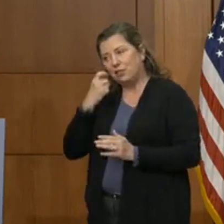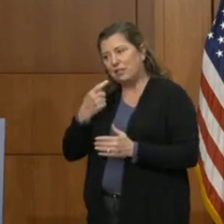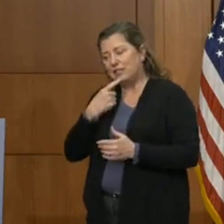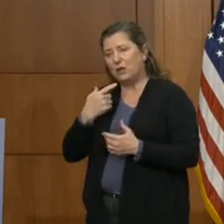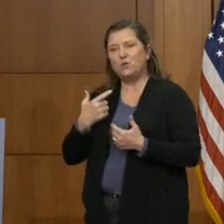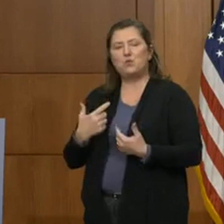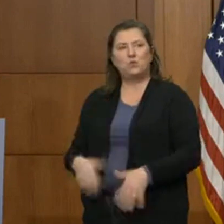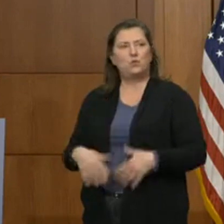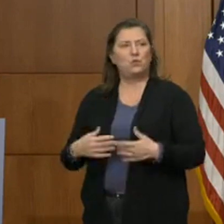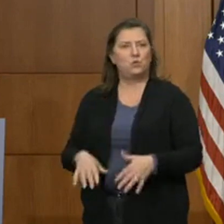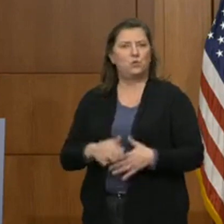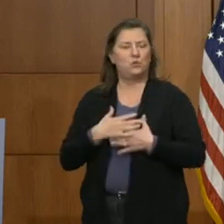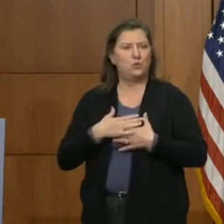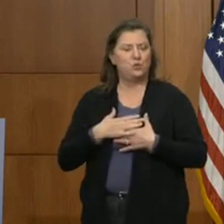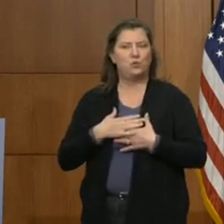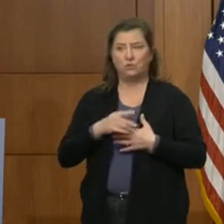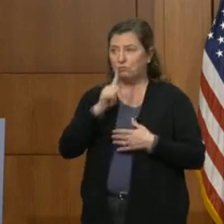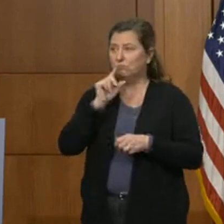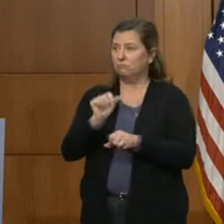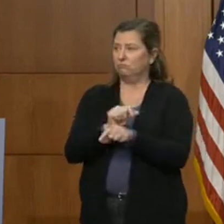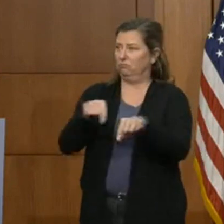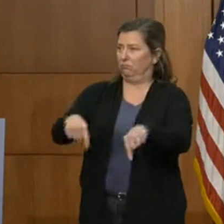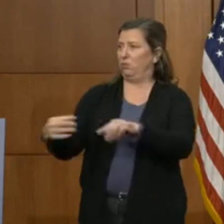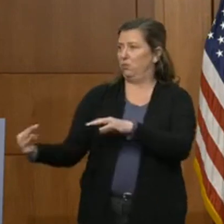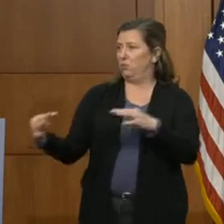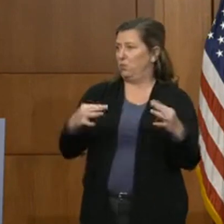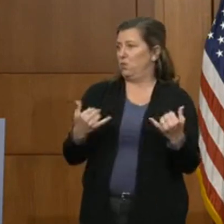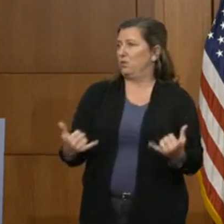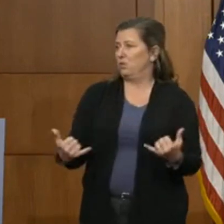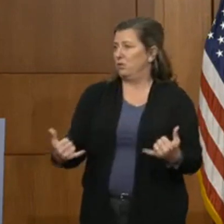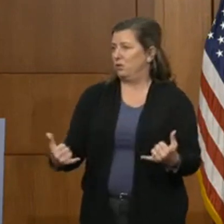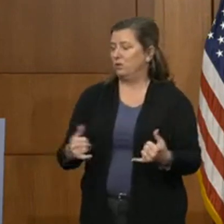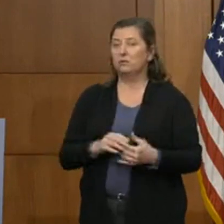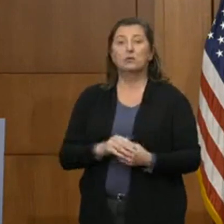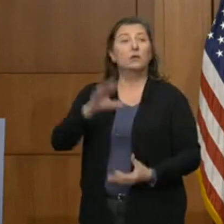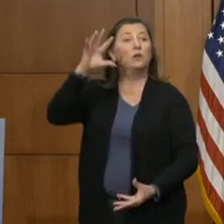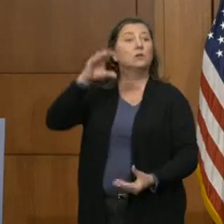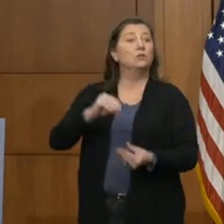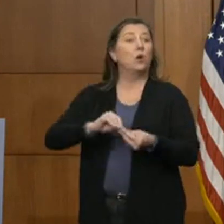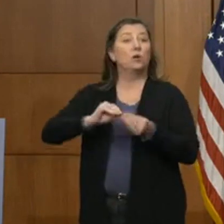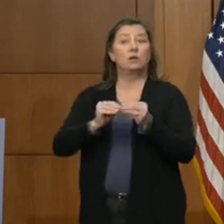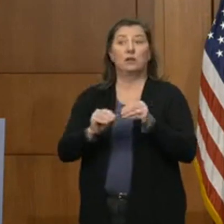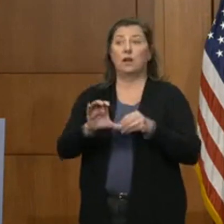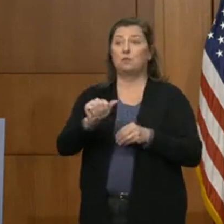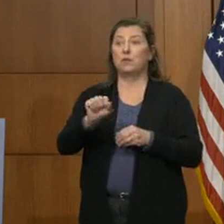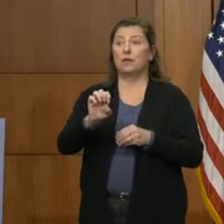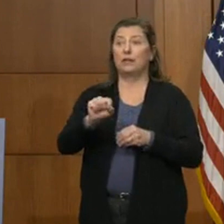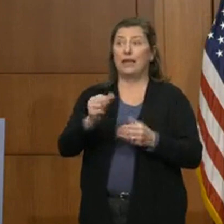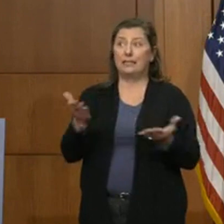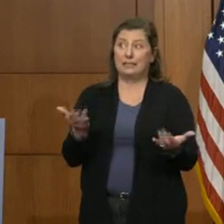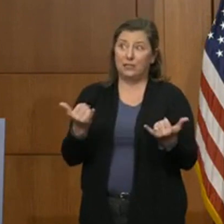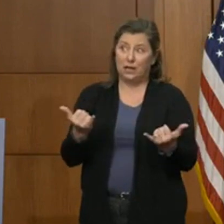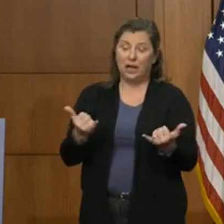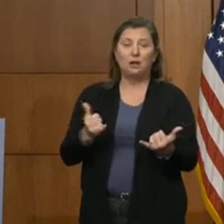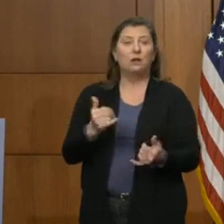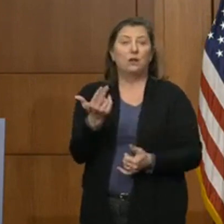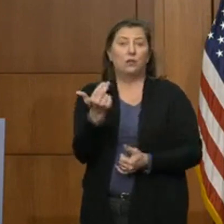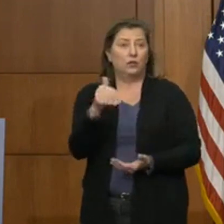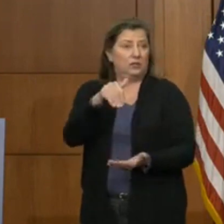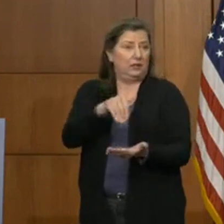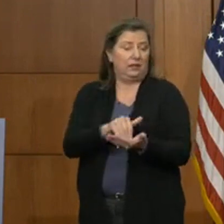real war here. Total cases in the Commonwealth now number